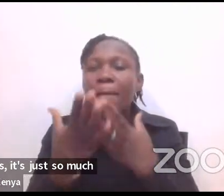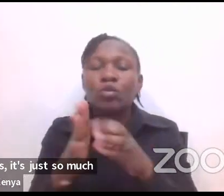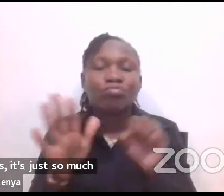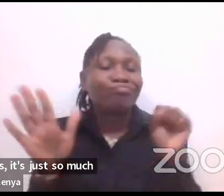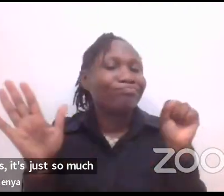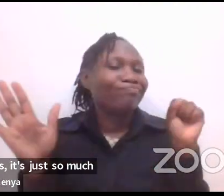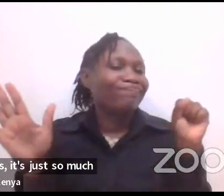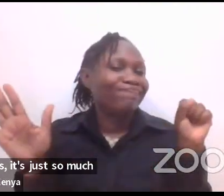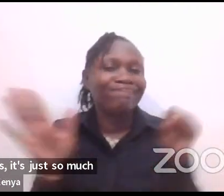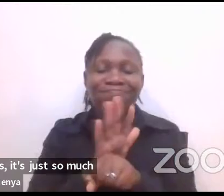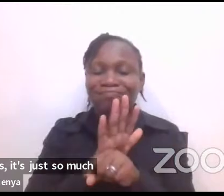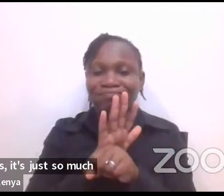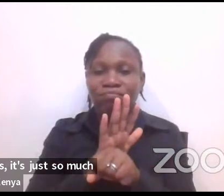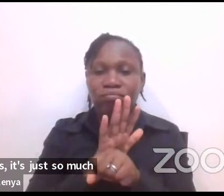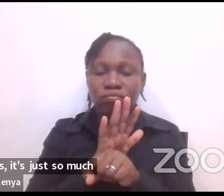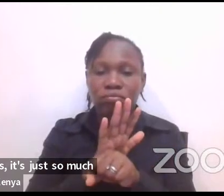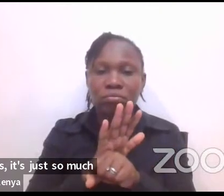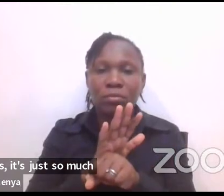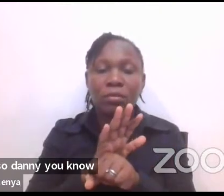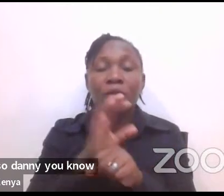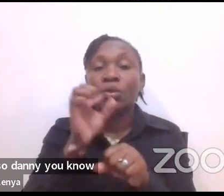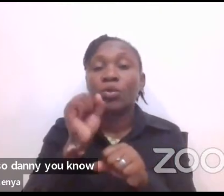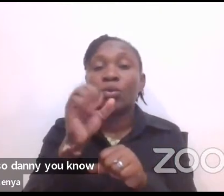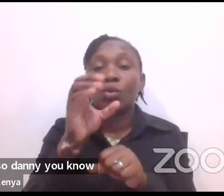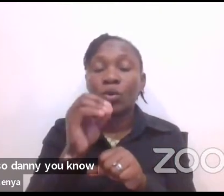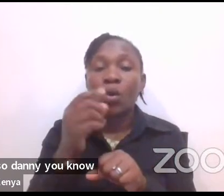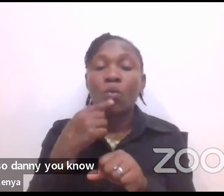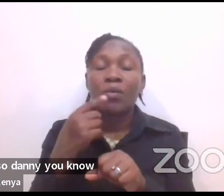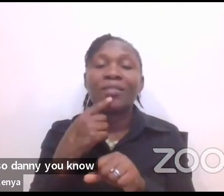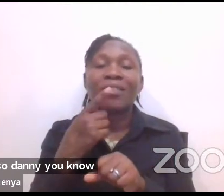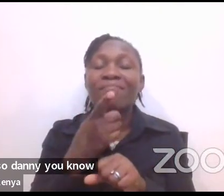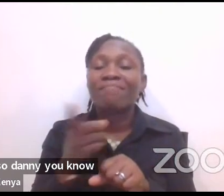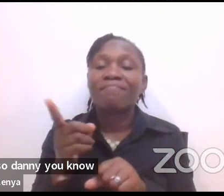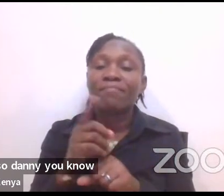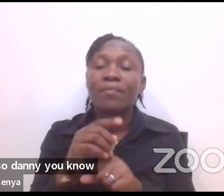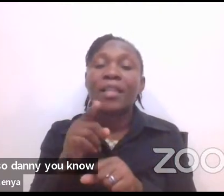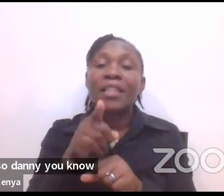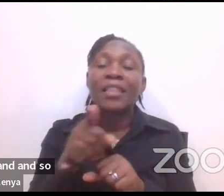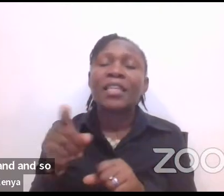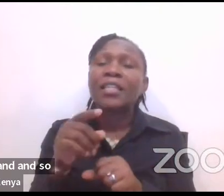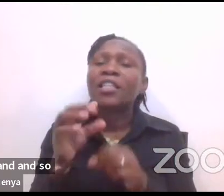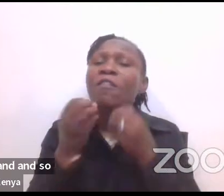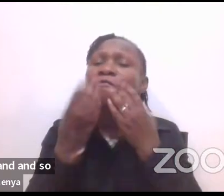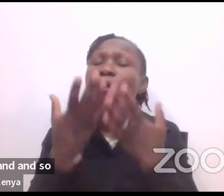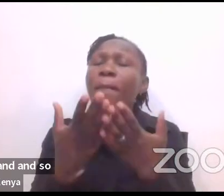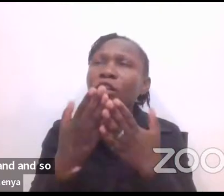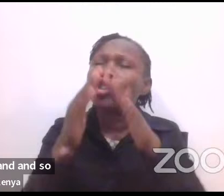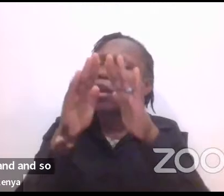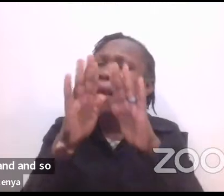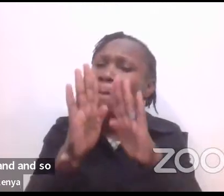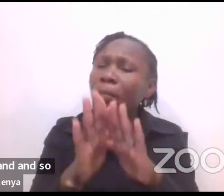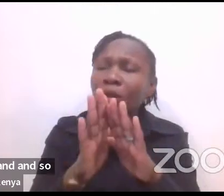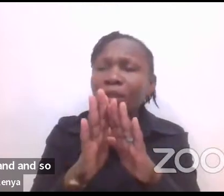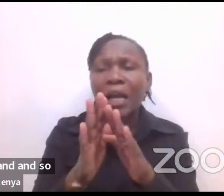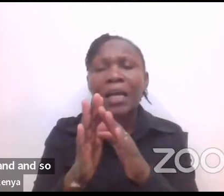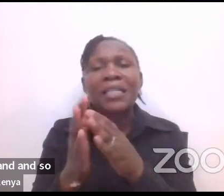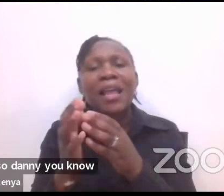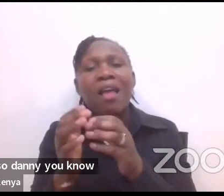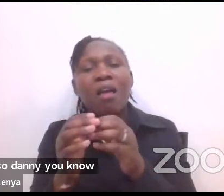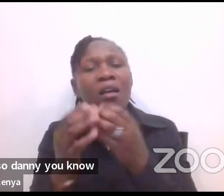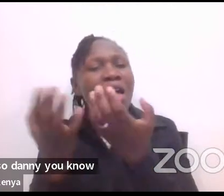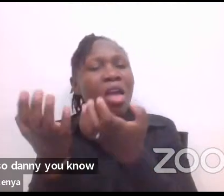there. And so, Danny, you say, is it helpful? Is it needed? So giving kids